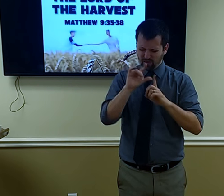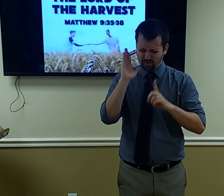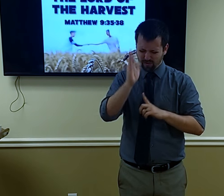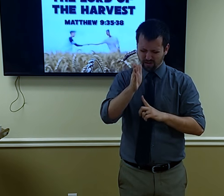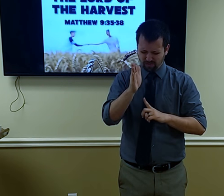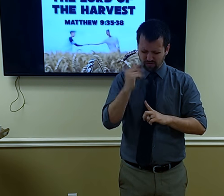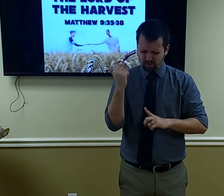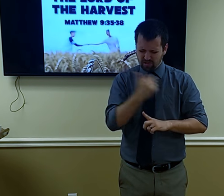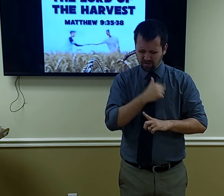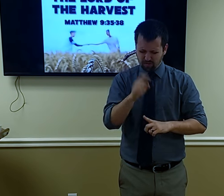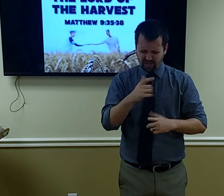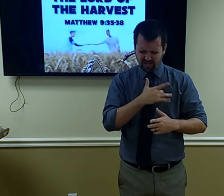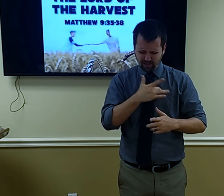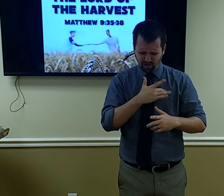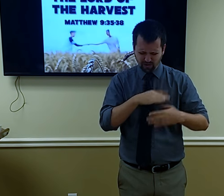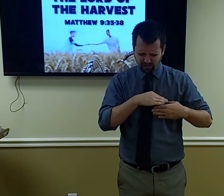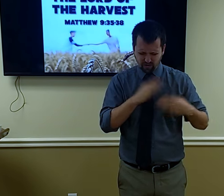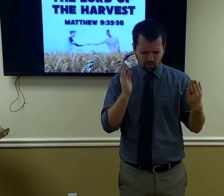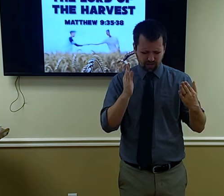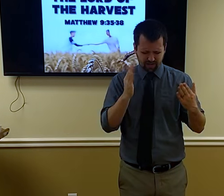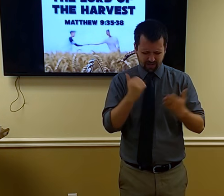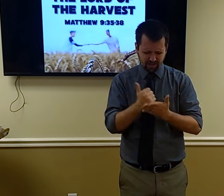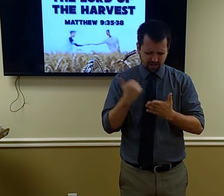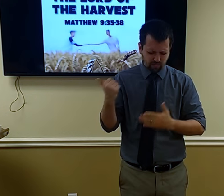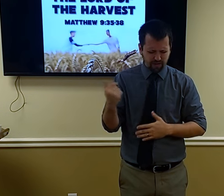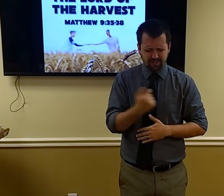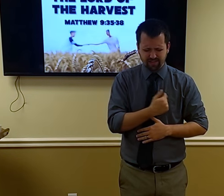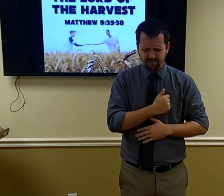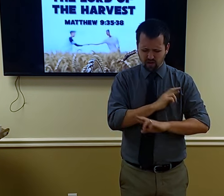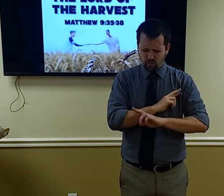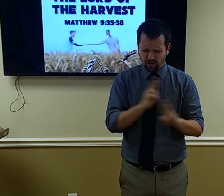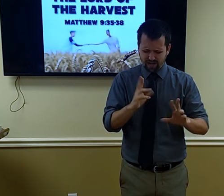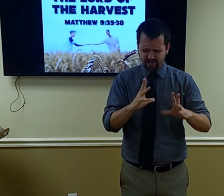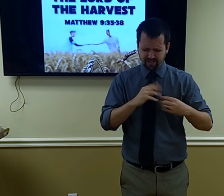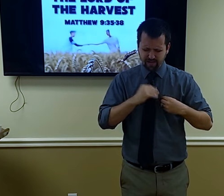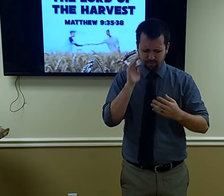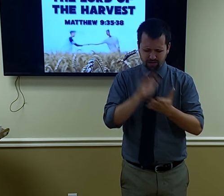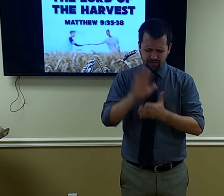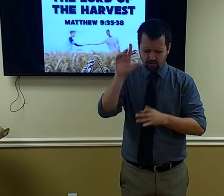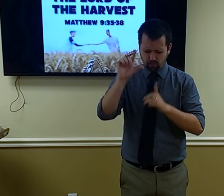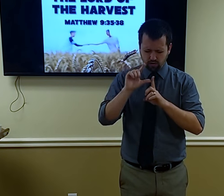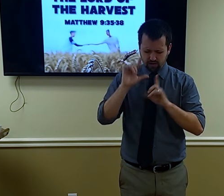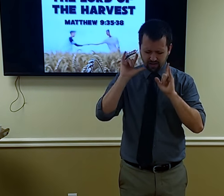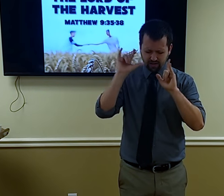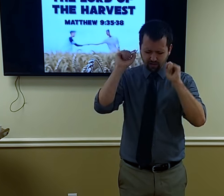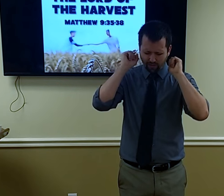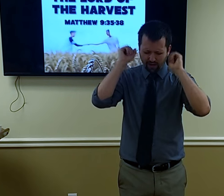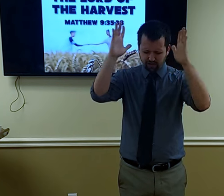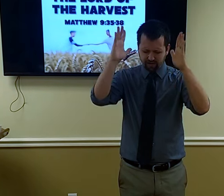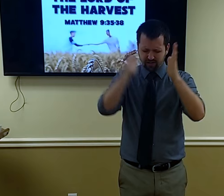Your word will. But we need to have hearts that are open. Help us, ready, accept, and believe your word. Love you, Father.